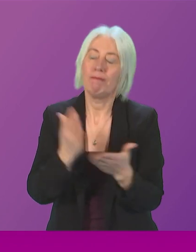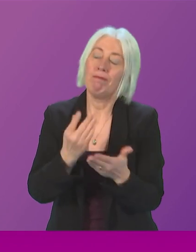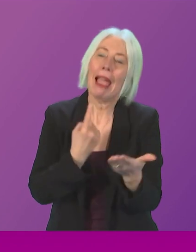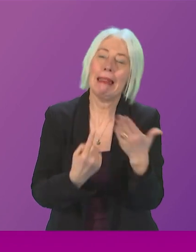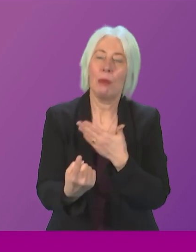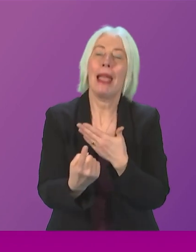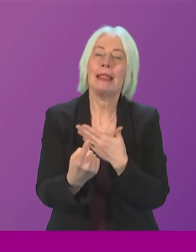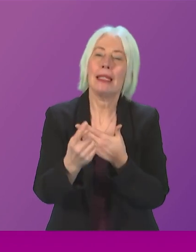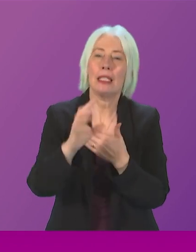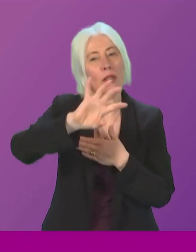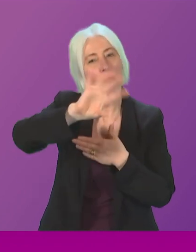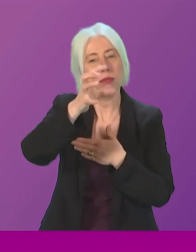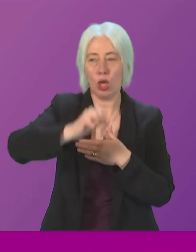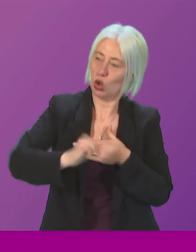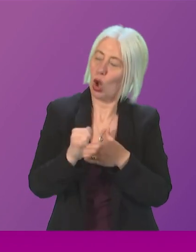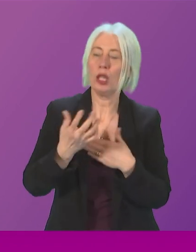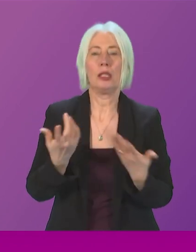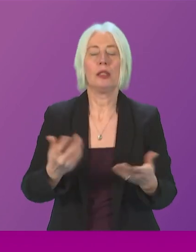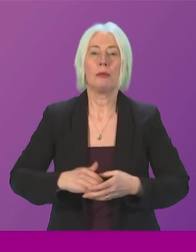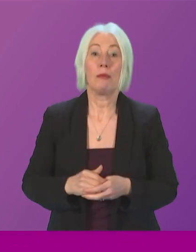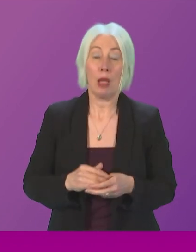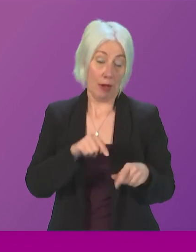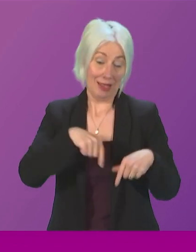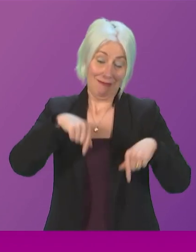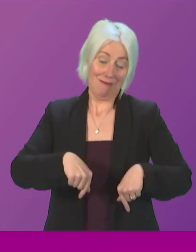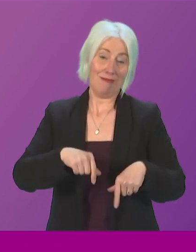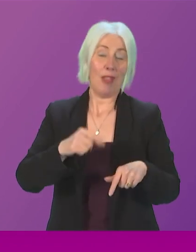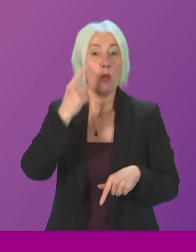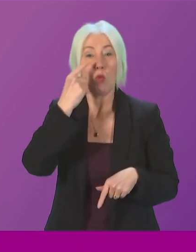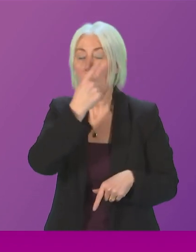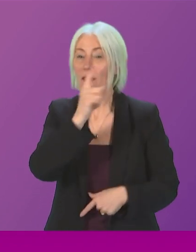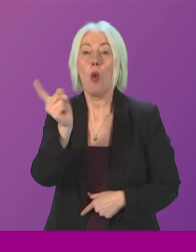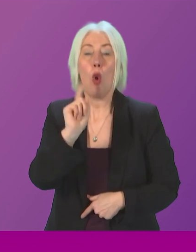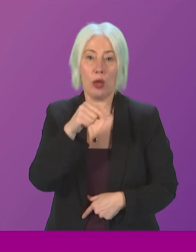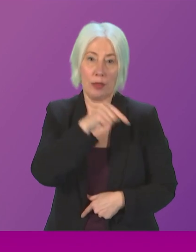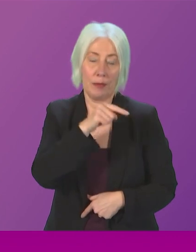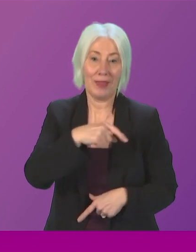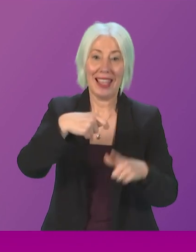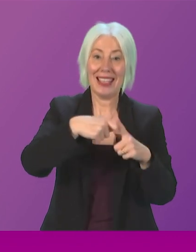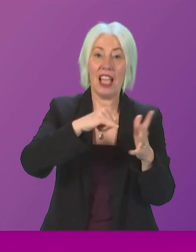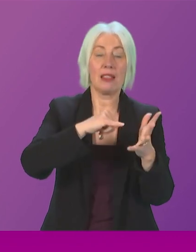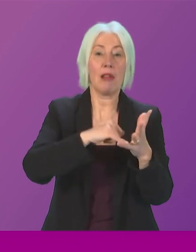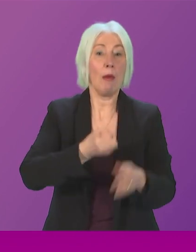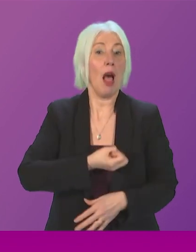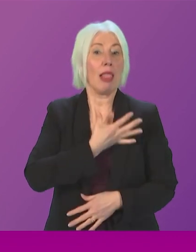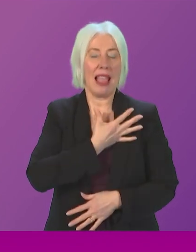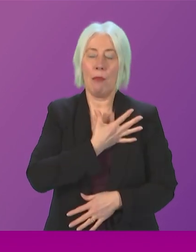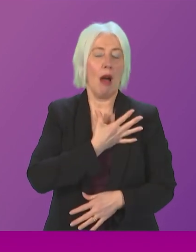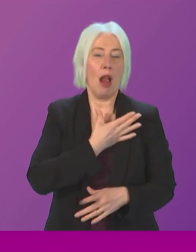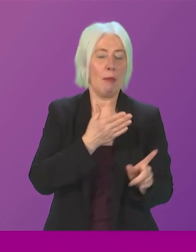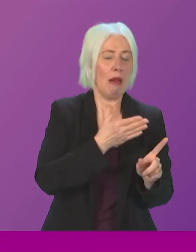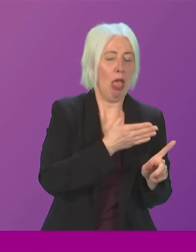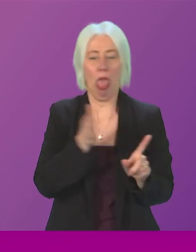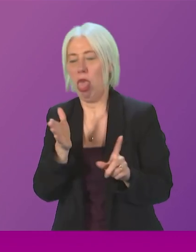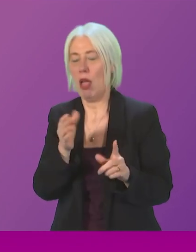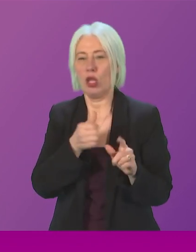independent nation and an independent country but here here is the real proof about the fact that Keir Starmer's Labour Party has lurched again to the right